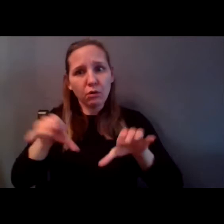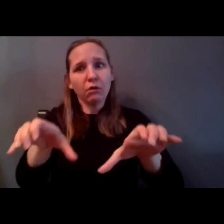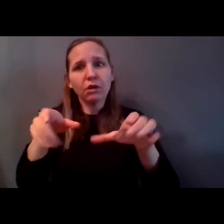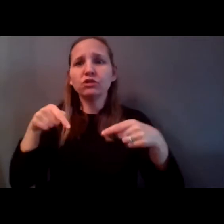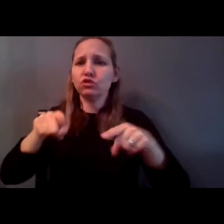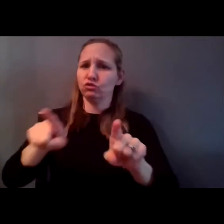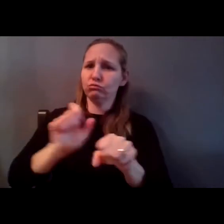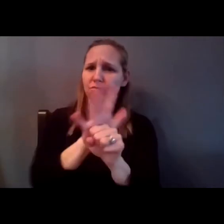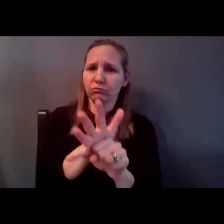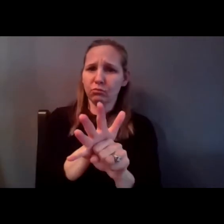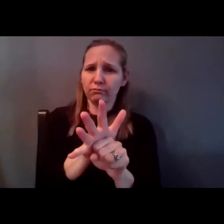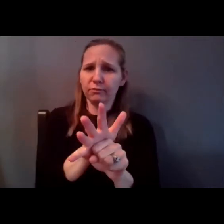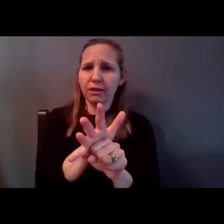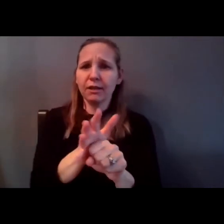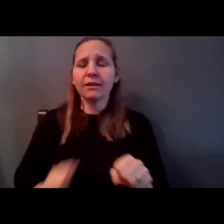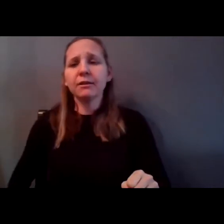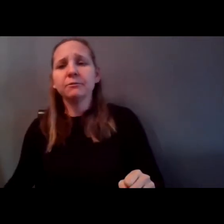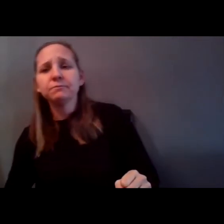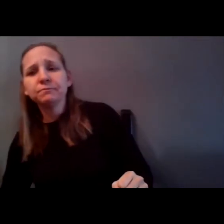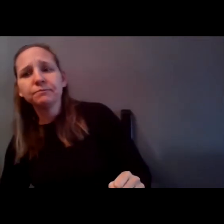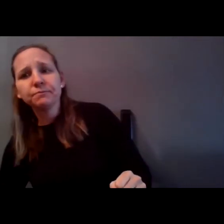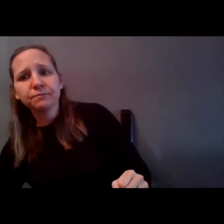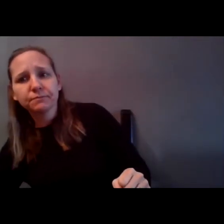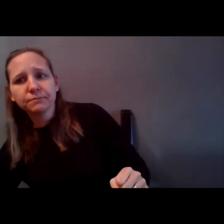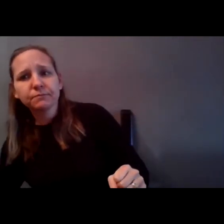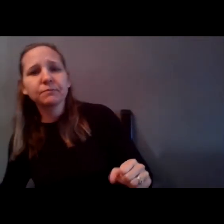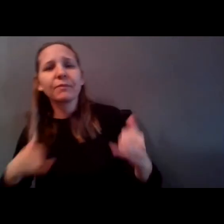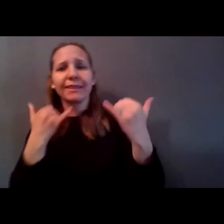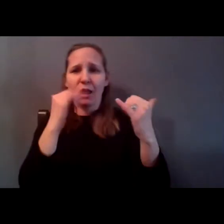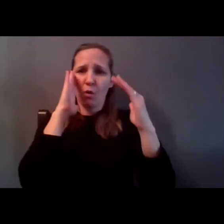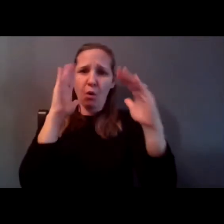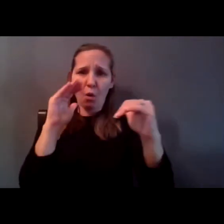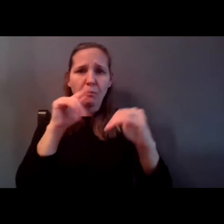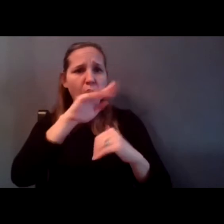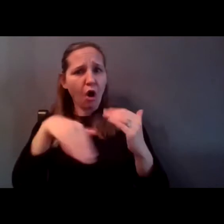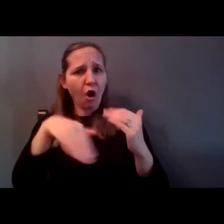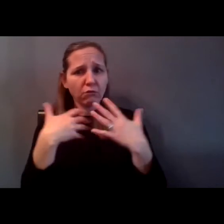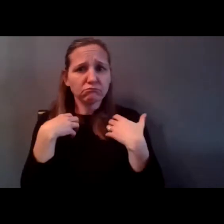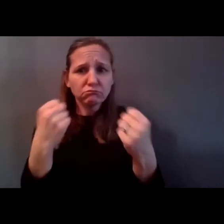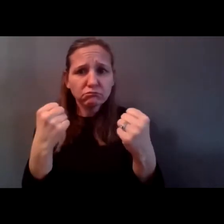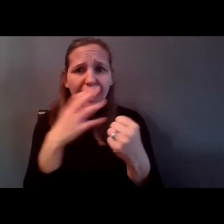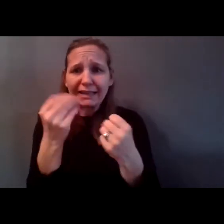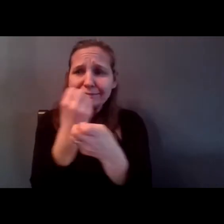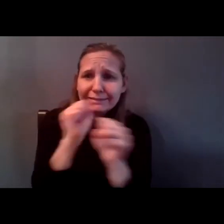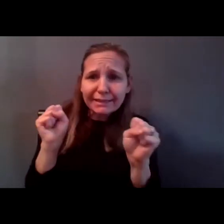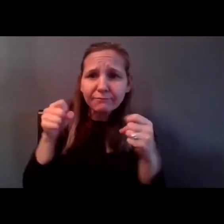COVID. And I hope you're all well and safe and your loved ones are doing well during this global pandemic. Also want to acknowledge Gil